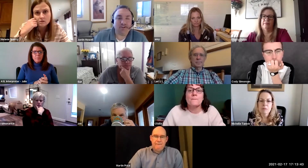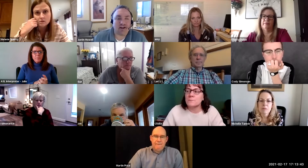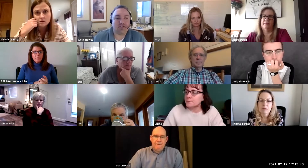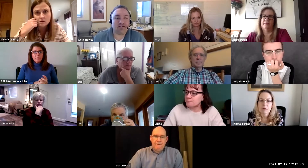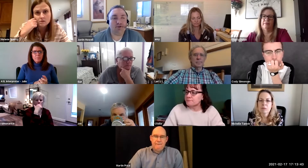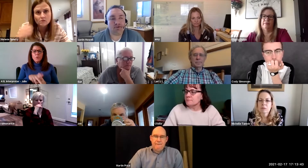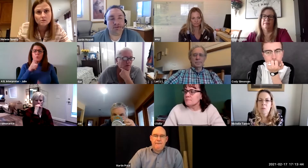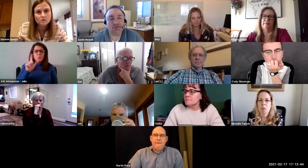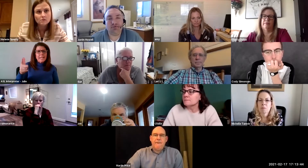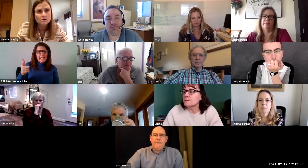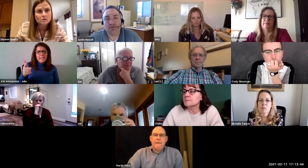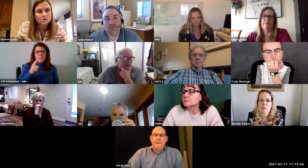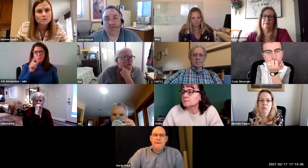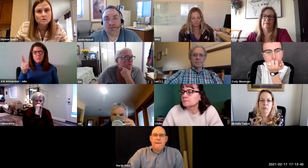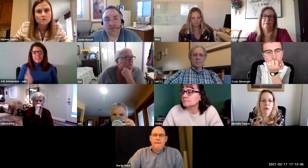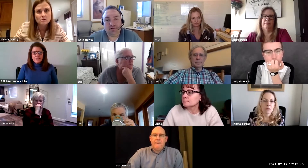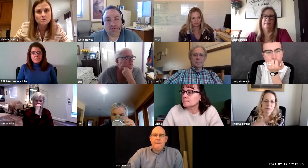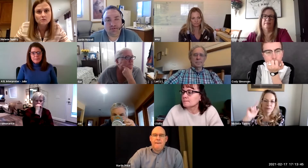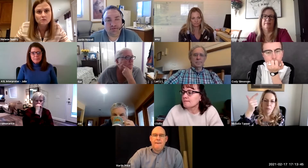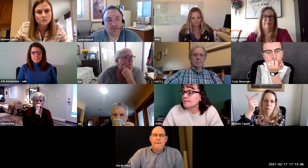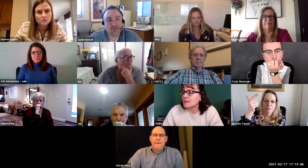Who seconds the motion?